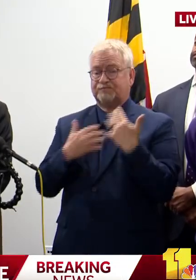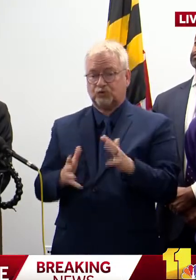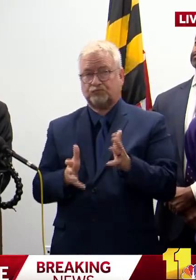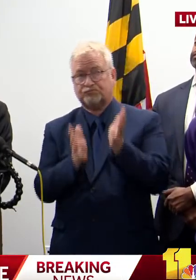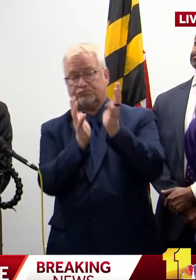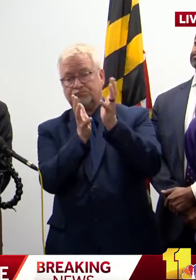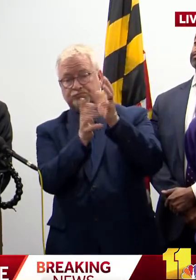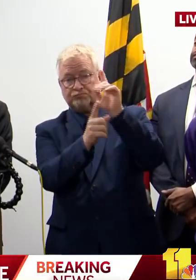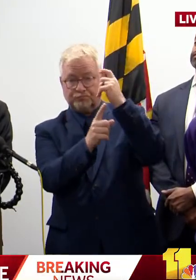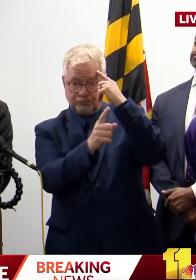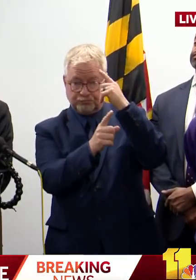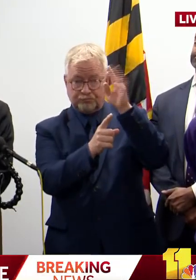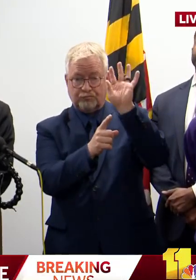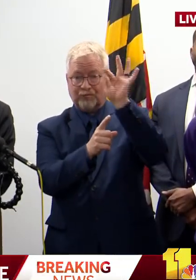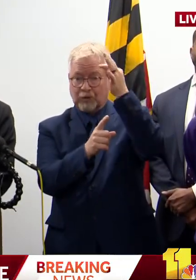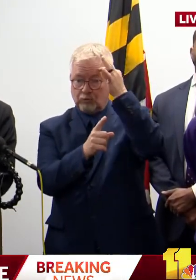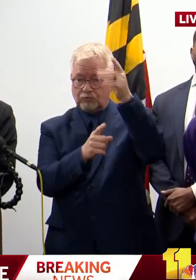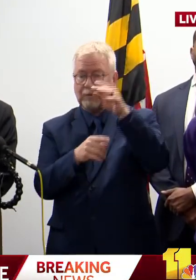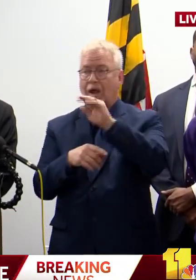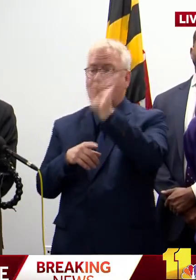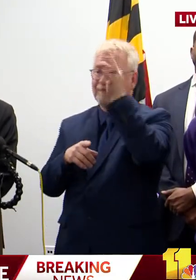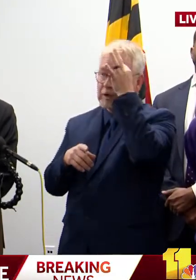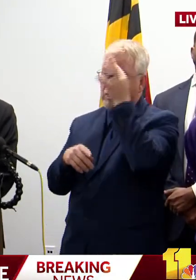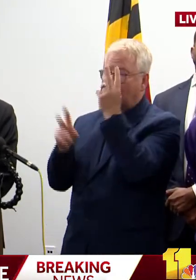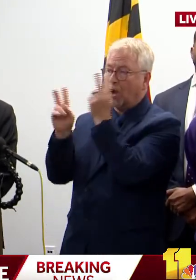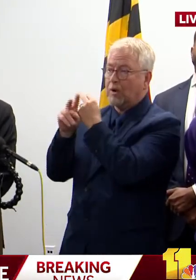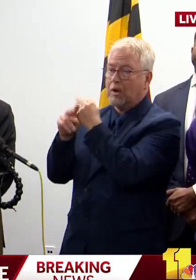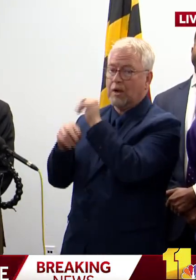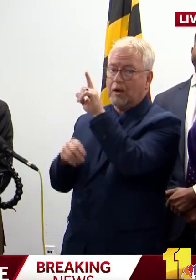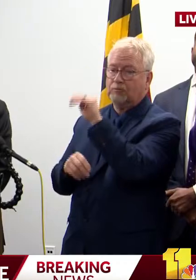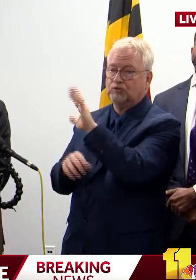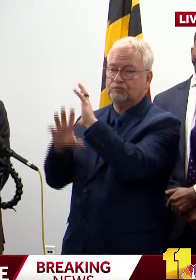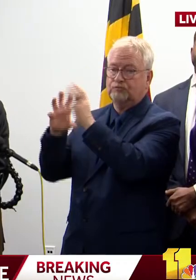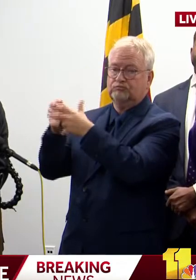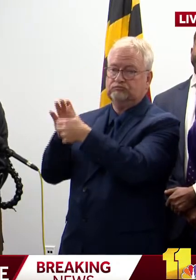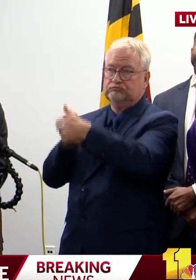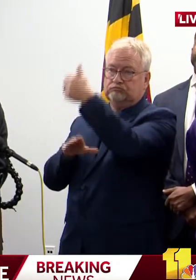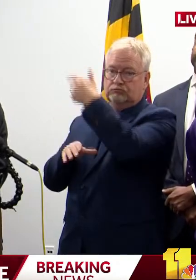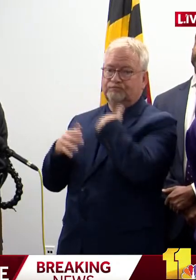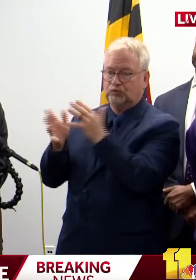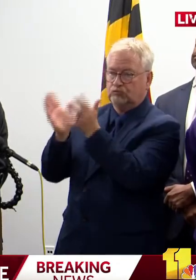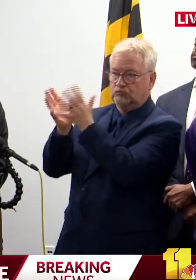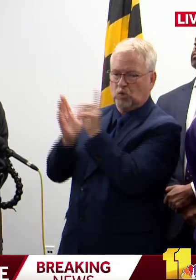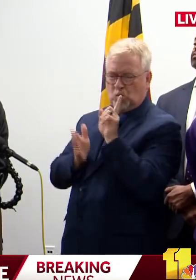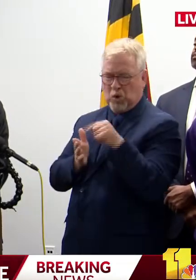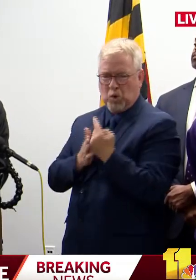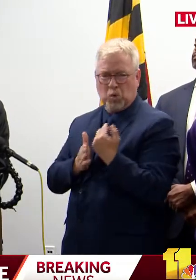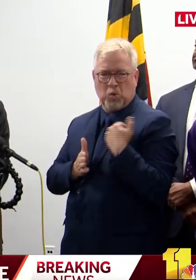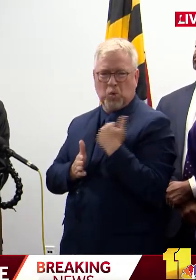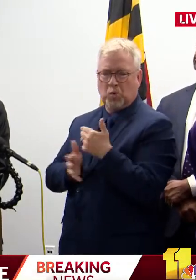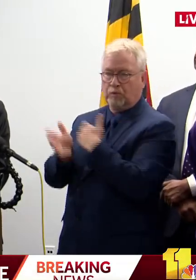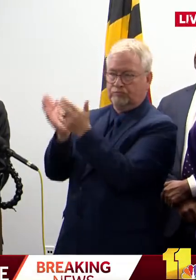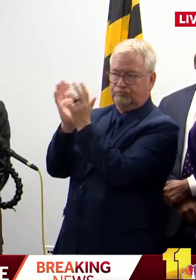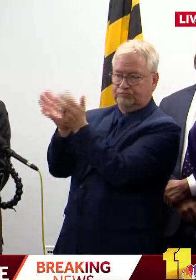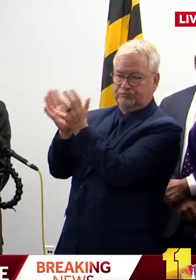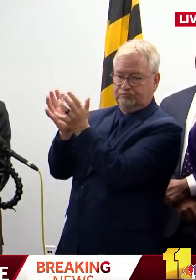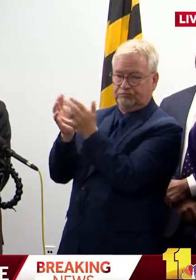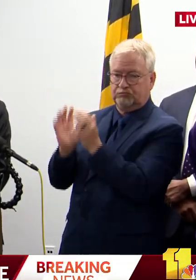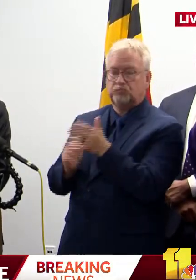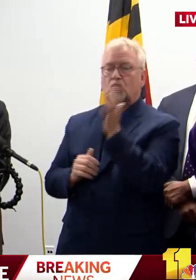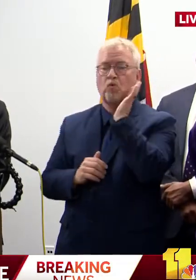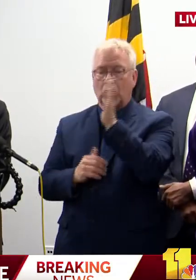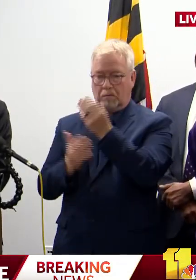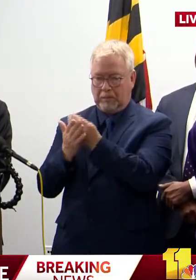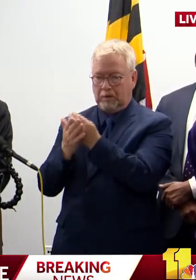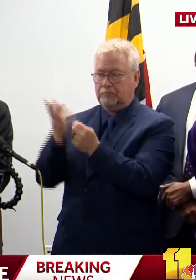call with the Federal Highway Administrator on the process that we're moving forward. We intend to receive some additional